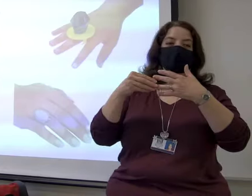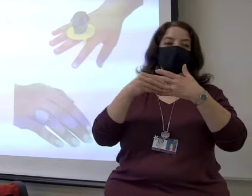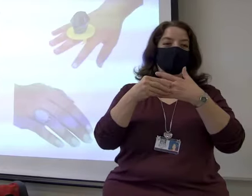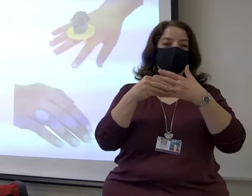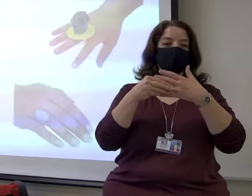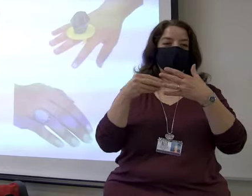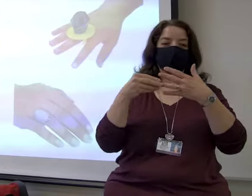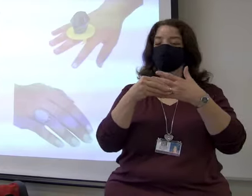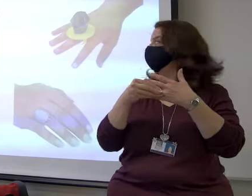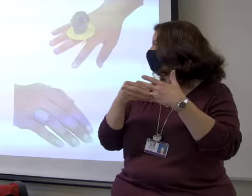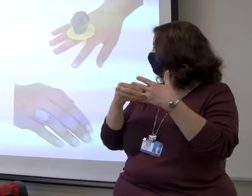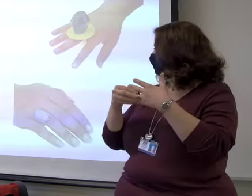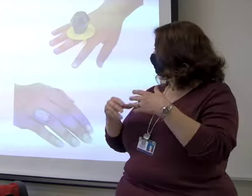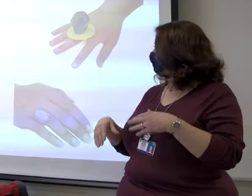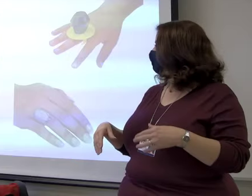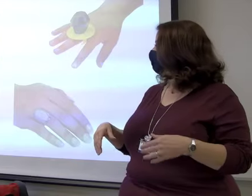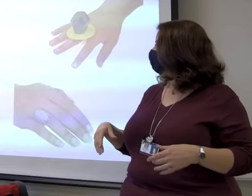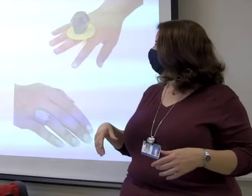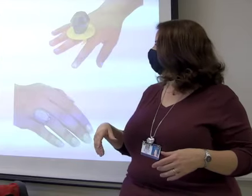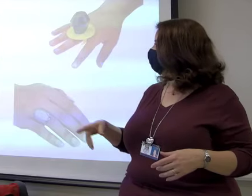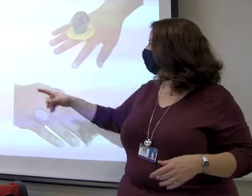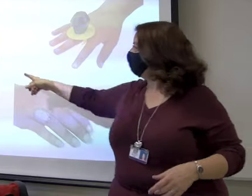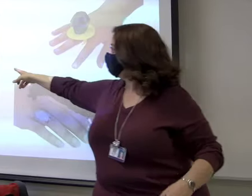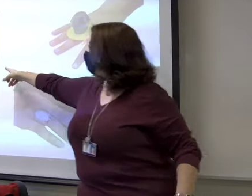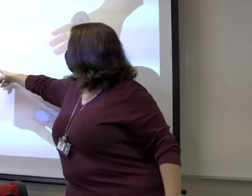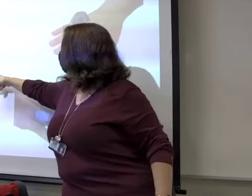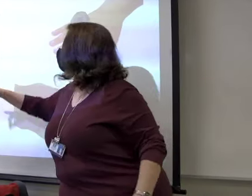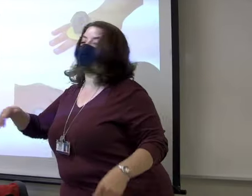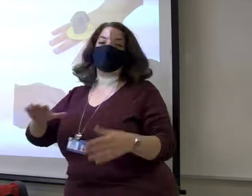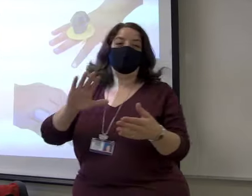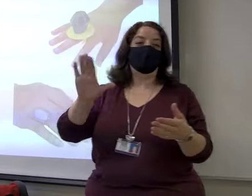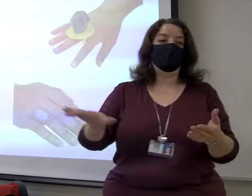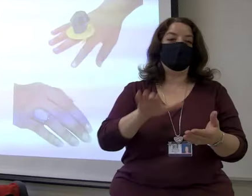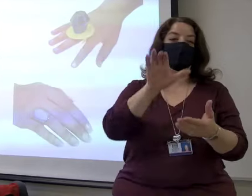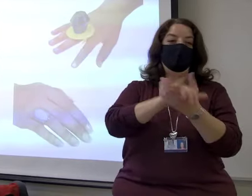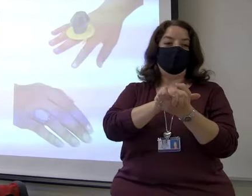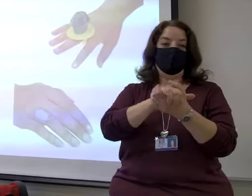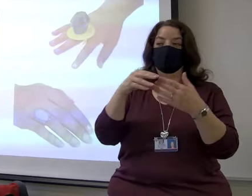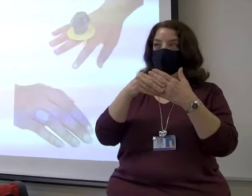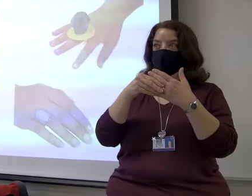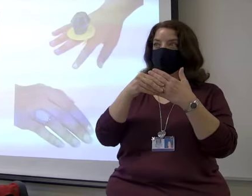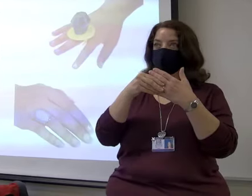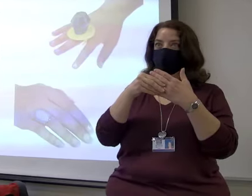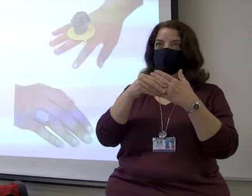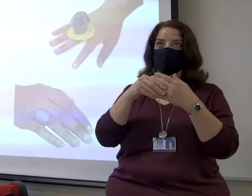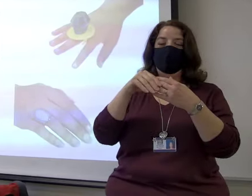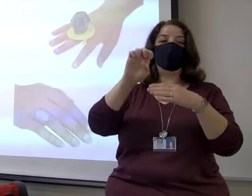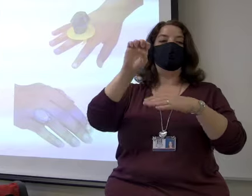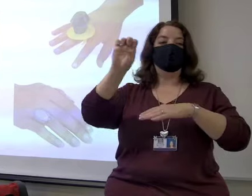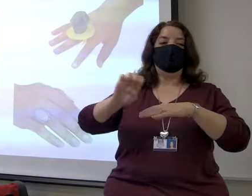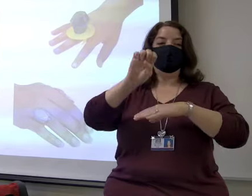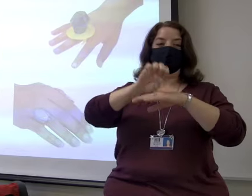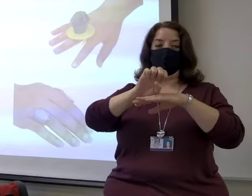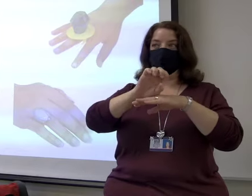Ring. Ring. Okay, so this is like a wedding ring, right? Or an engagement